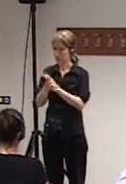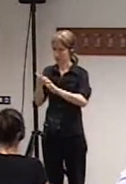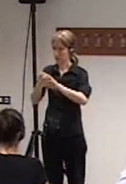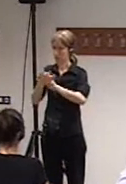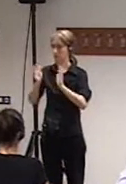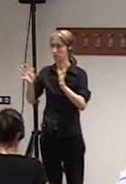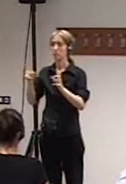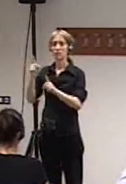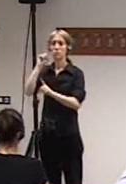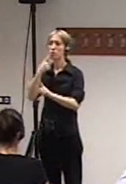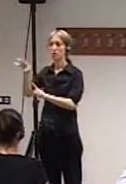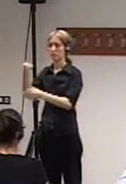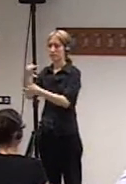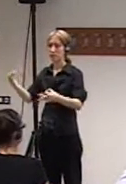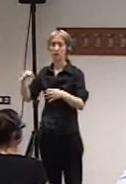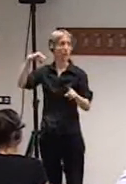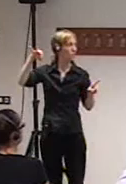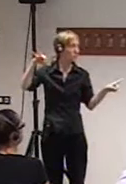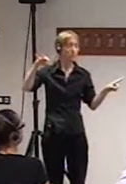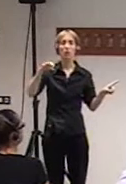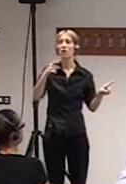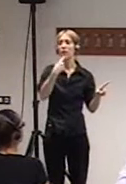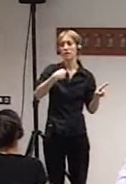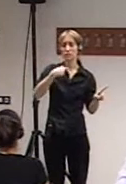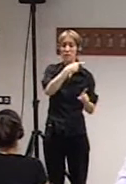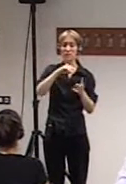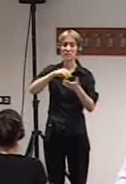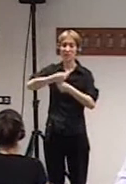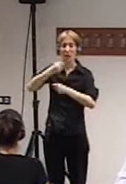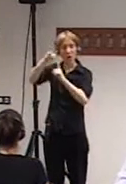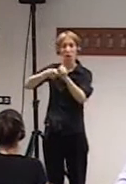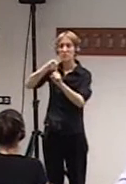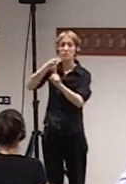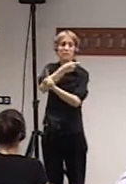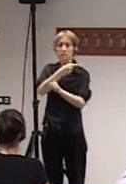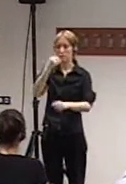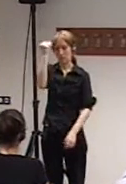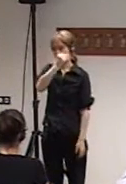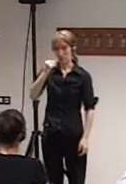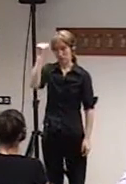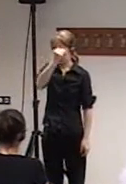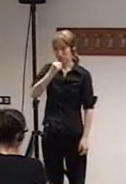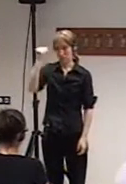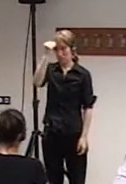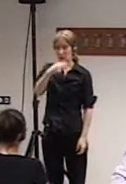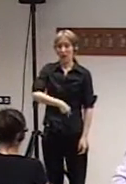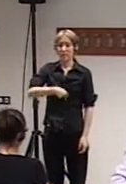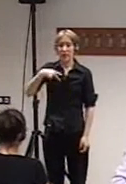understand. However, what we've been told, and this is the target of this test, it is very